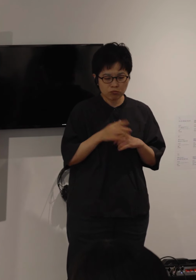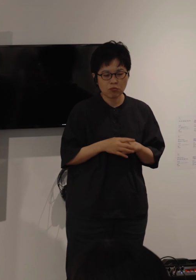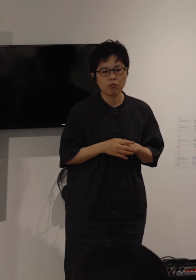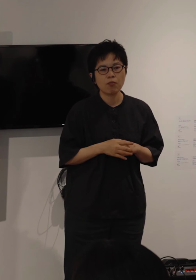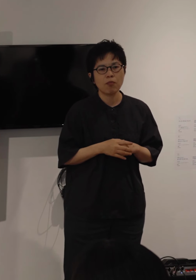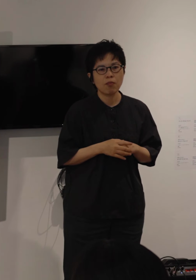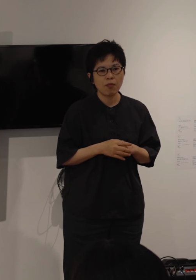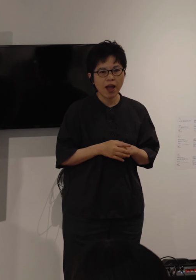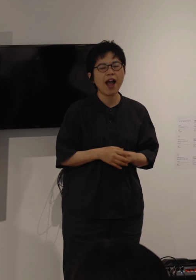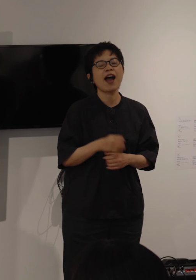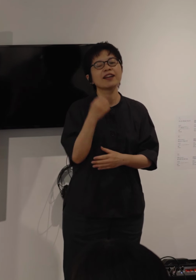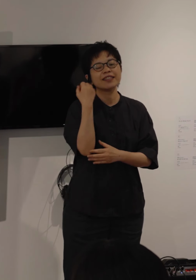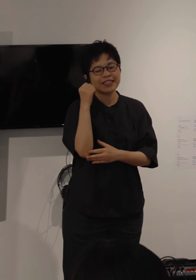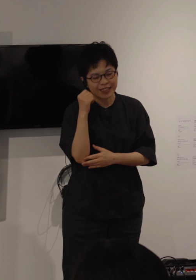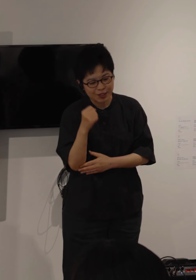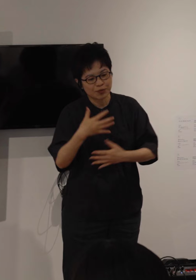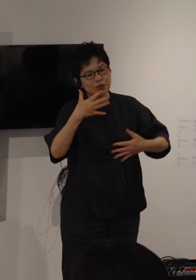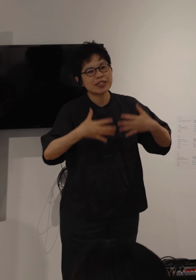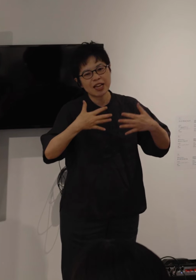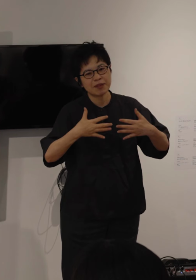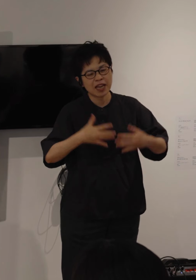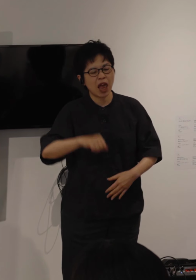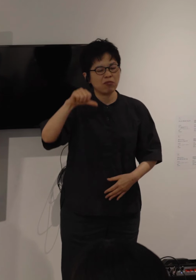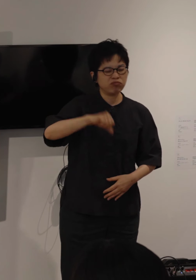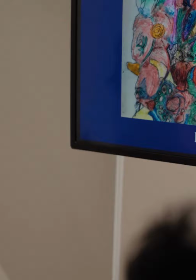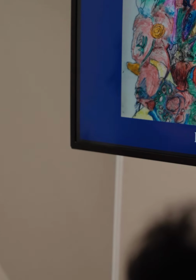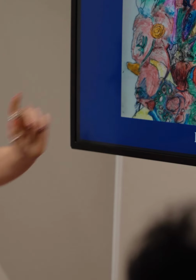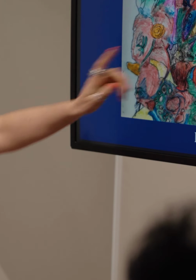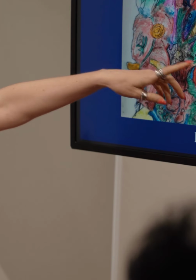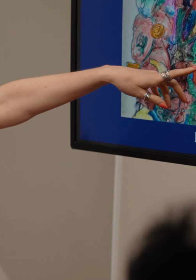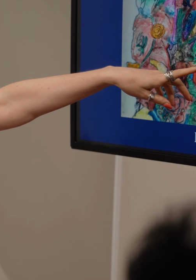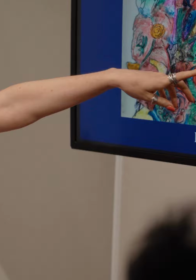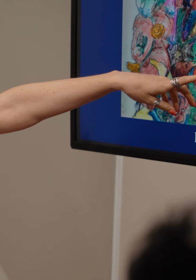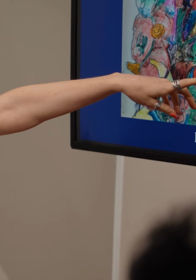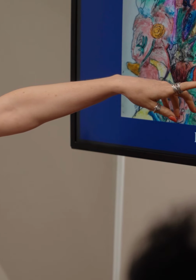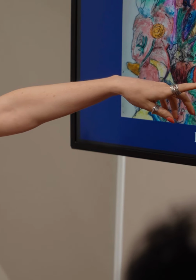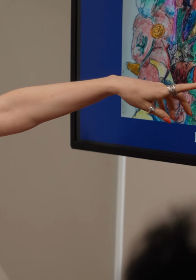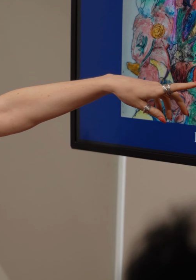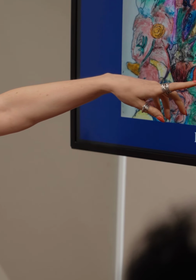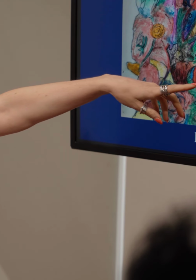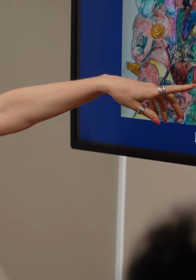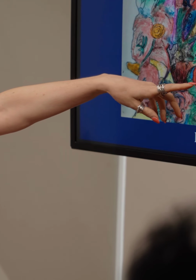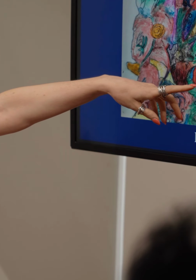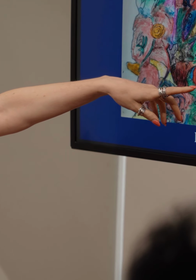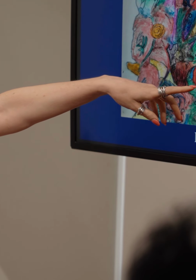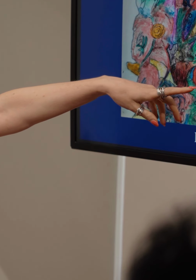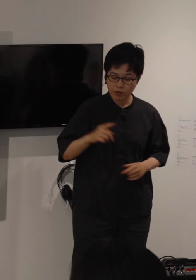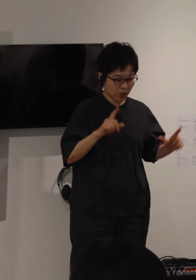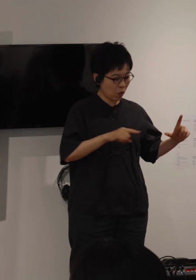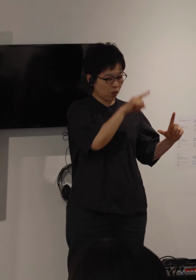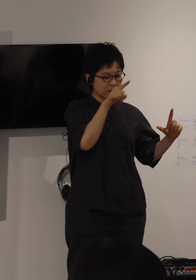the exhibition that he couldn't bring himself to write in his diary. And I've included this picture by Joseph